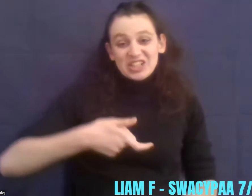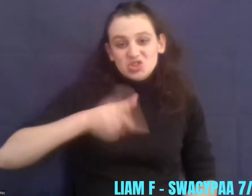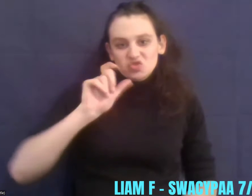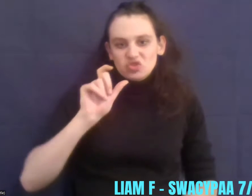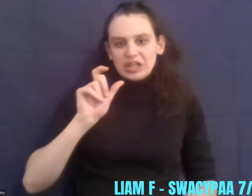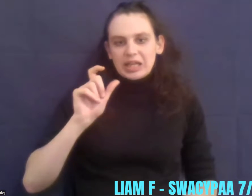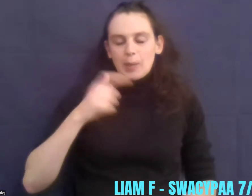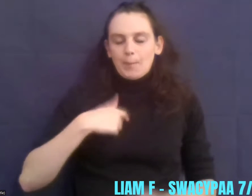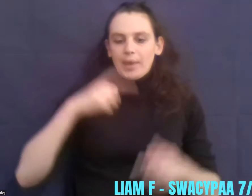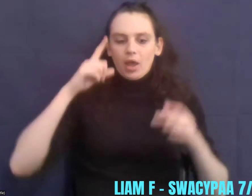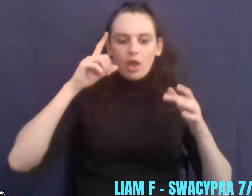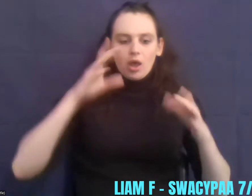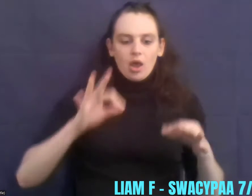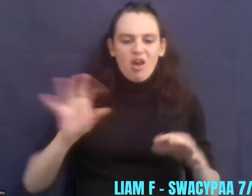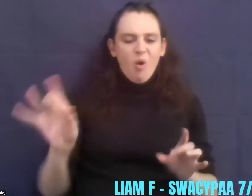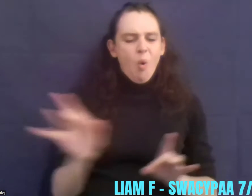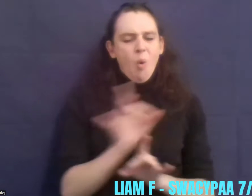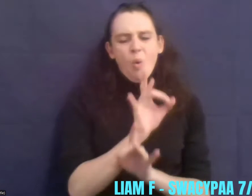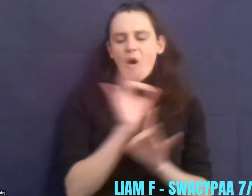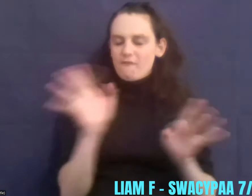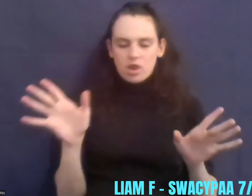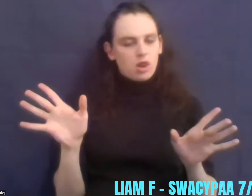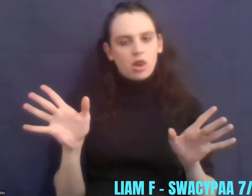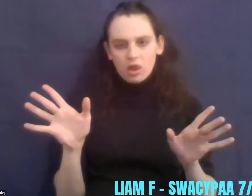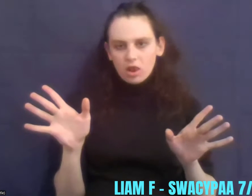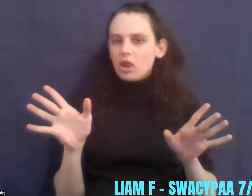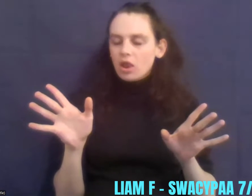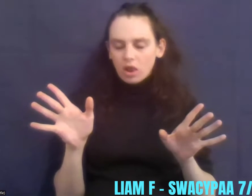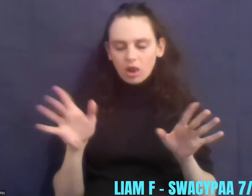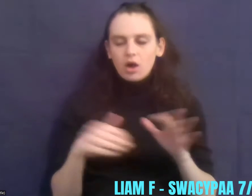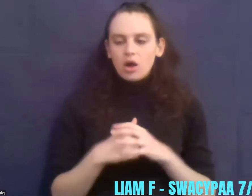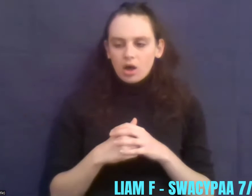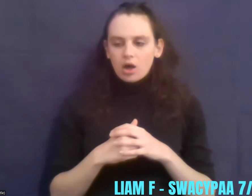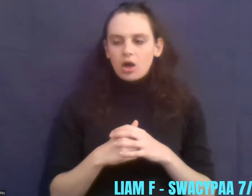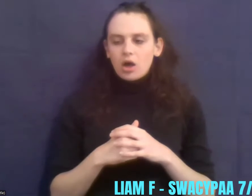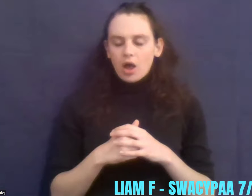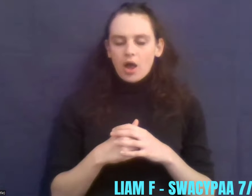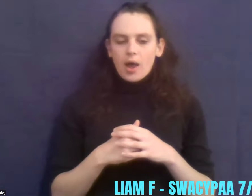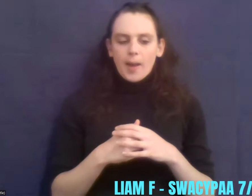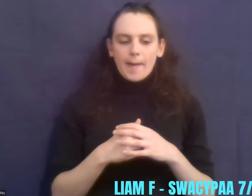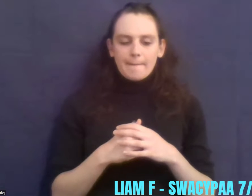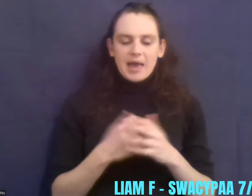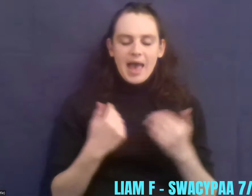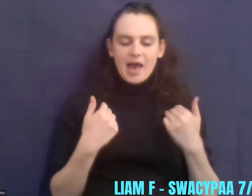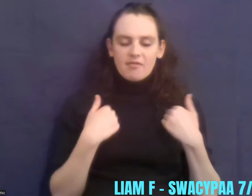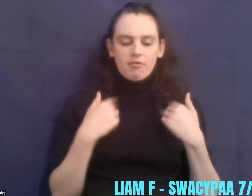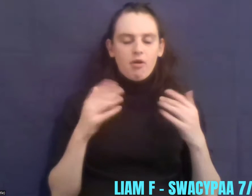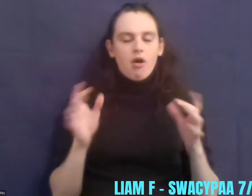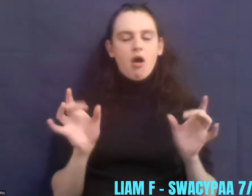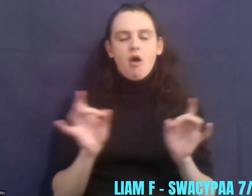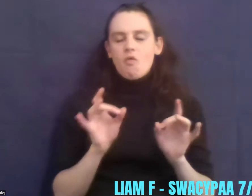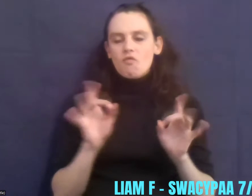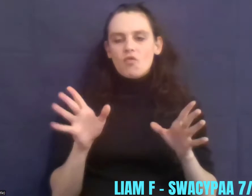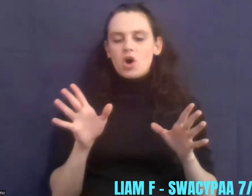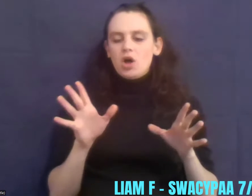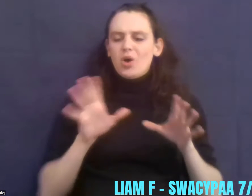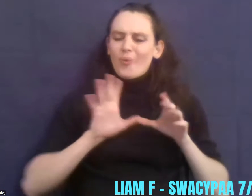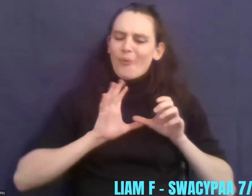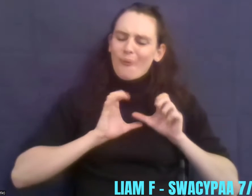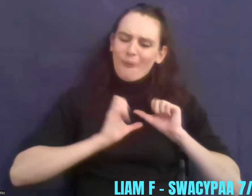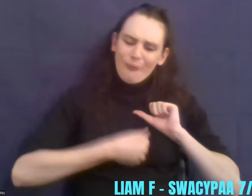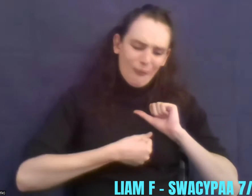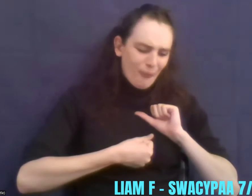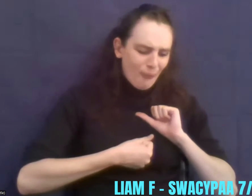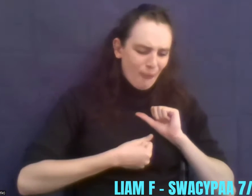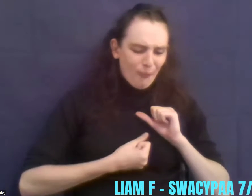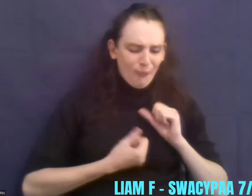decisions that are just going to lead me back to a place of incomprehensible moralization. Um, and the only way